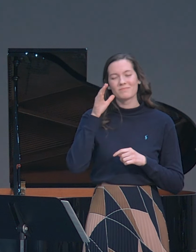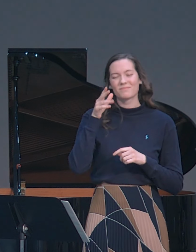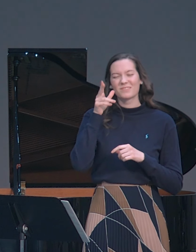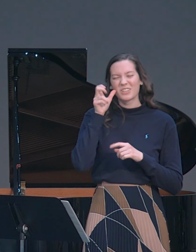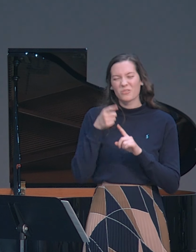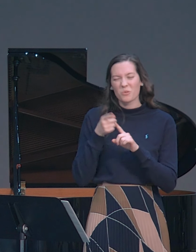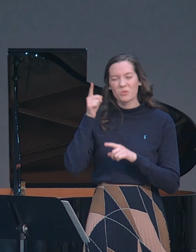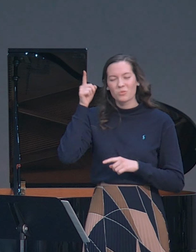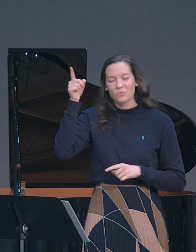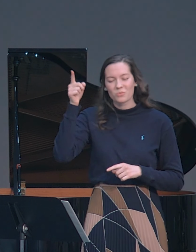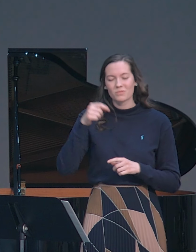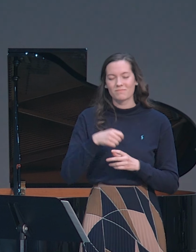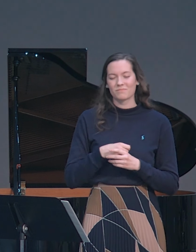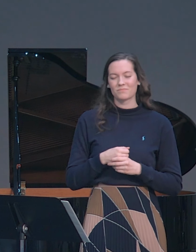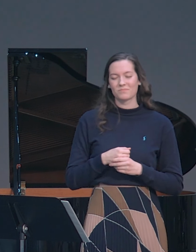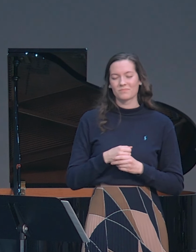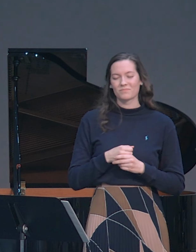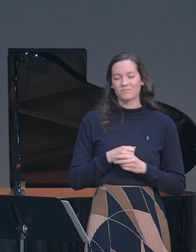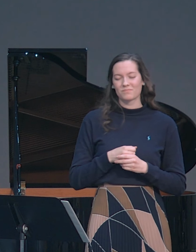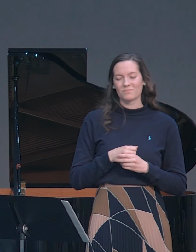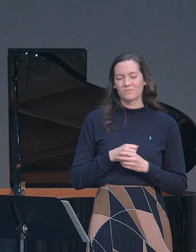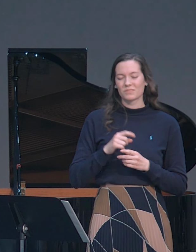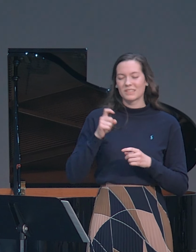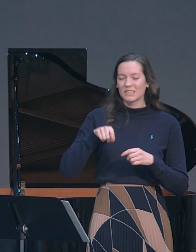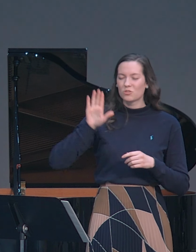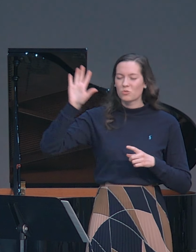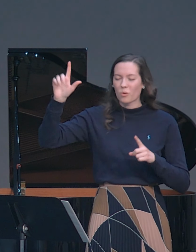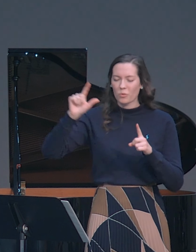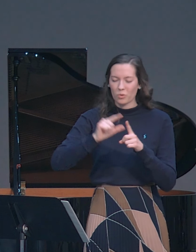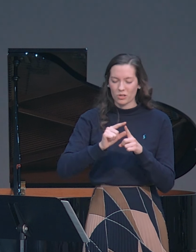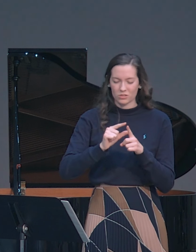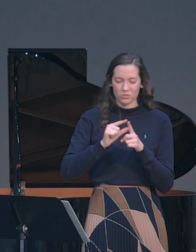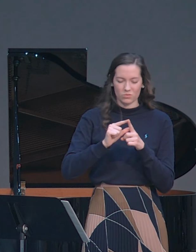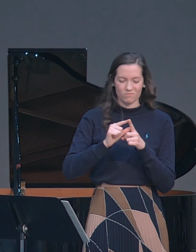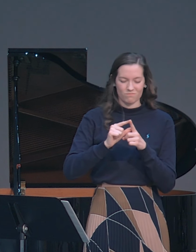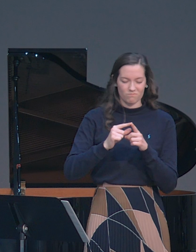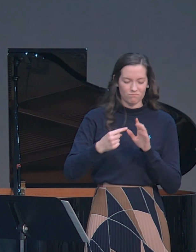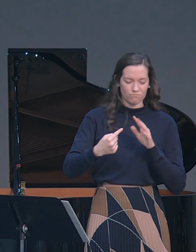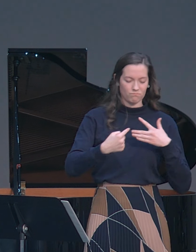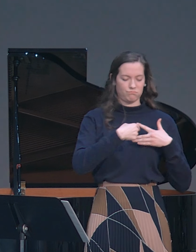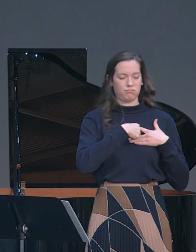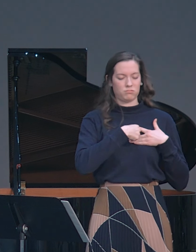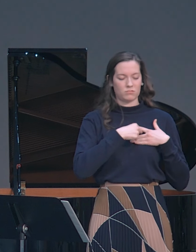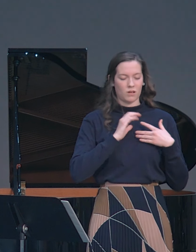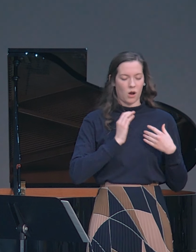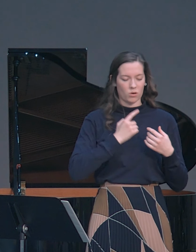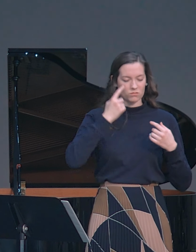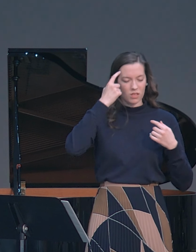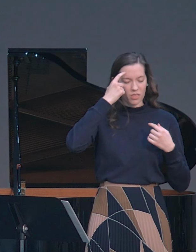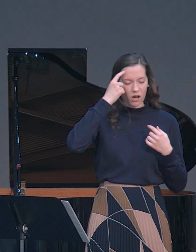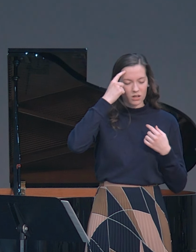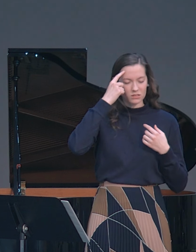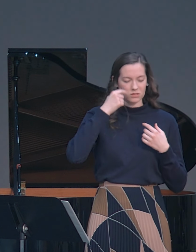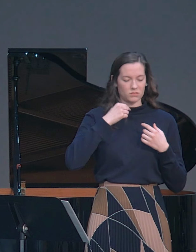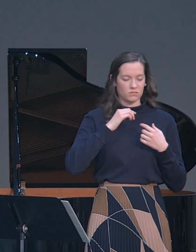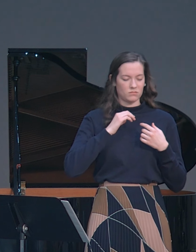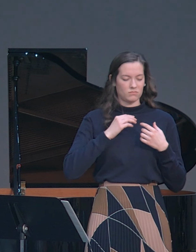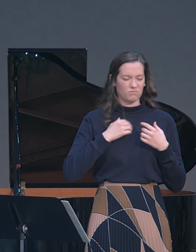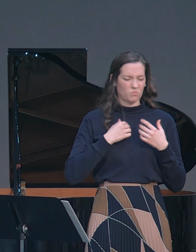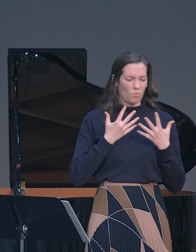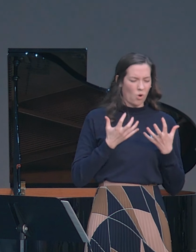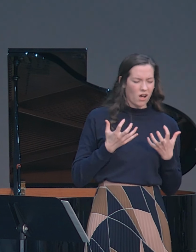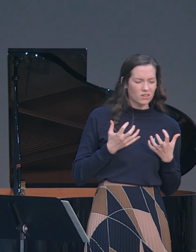interact with our thoughts, with our emotions, and with our wills, so that we